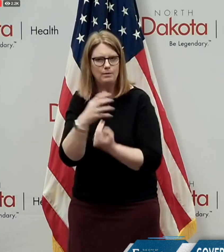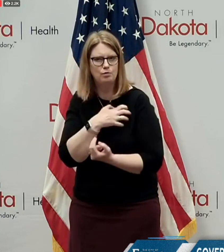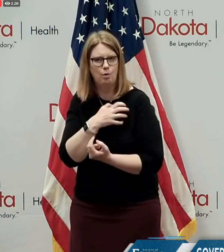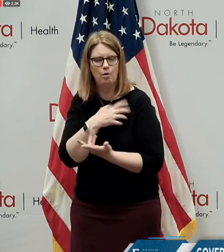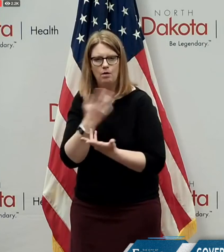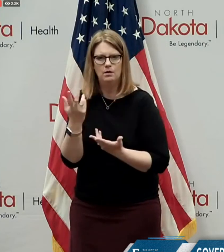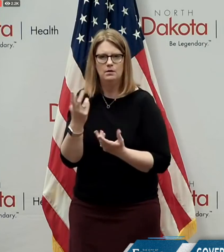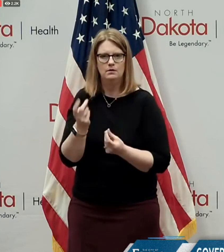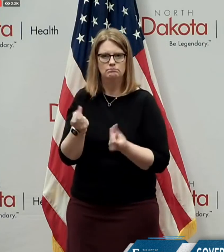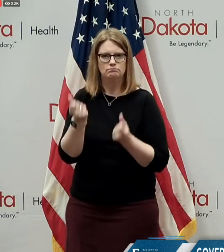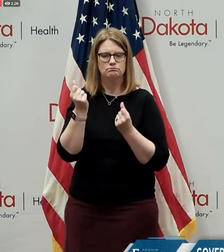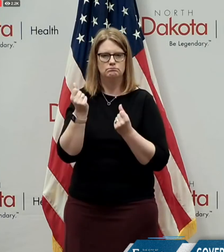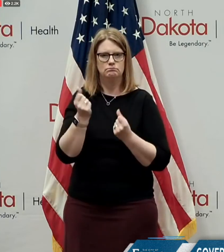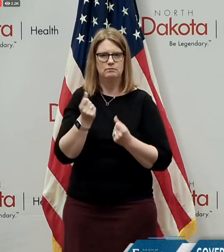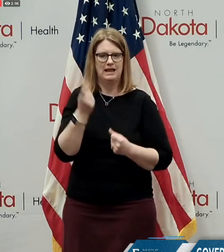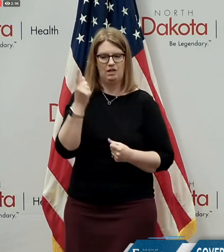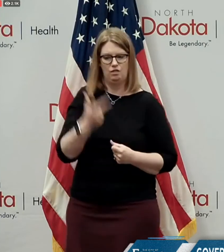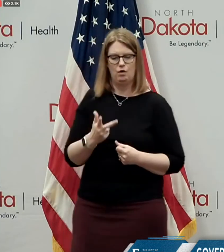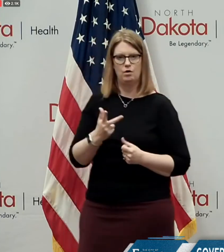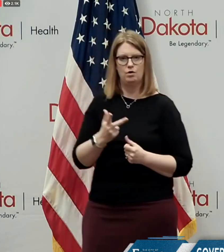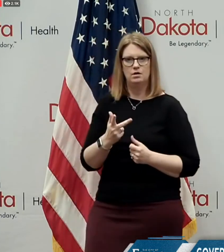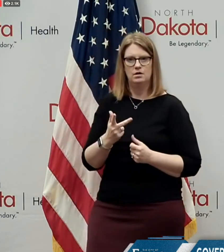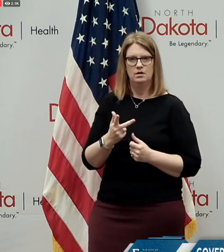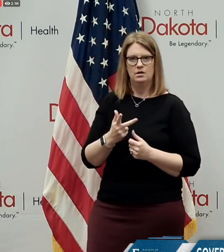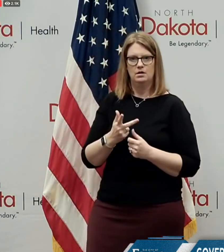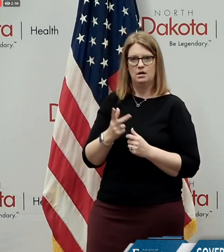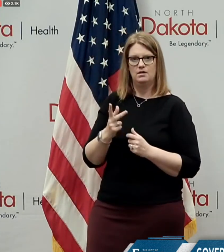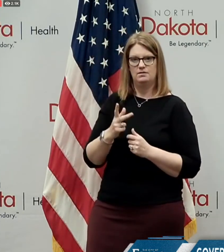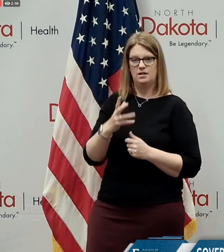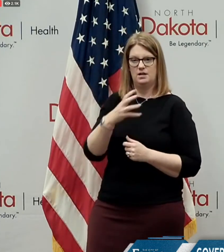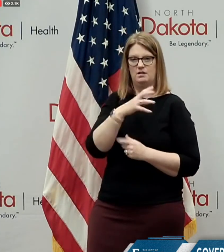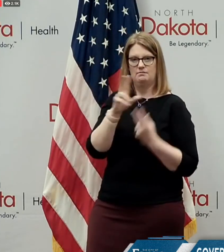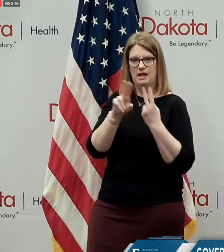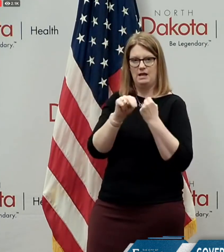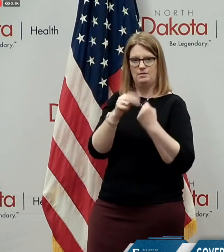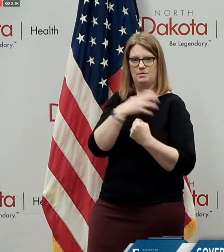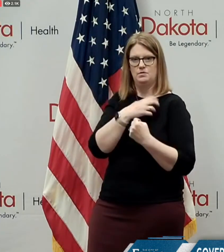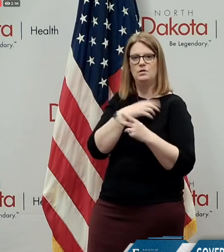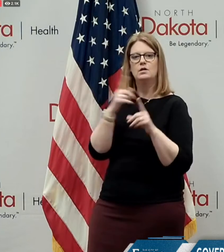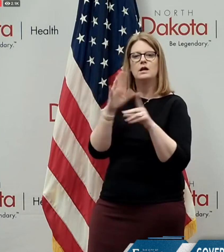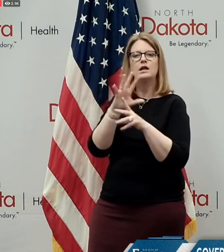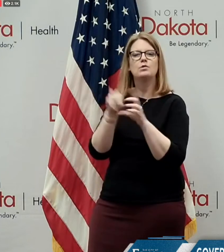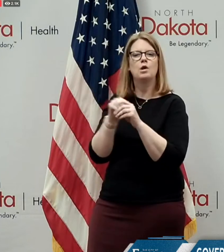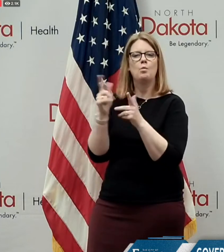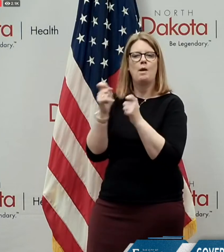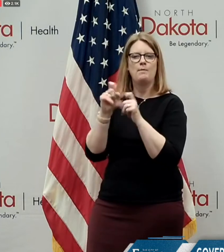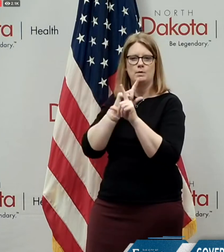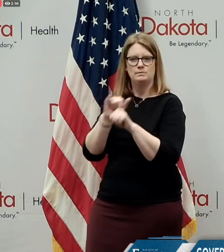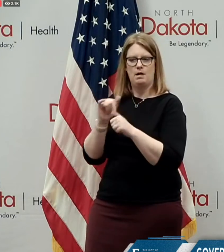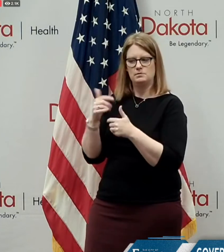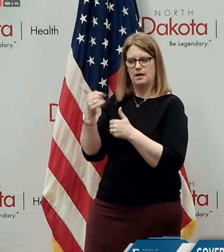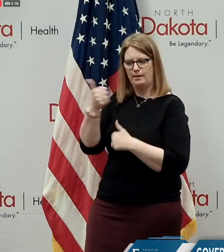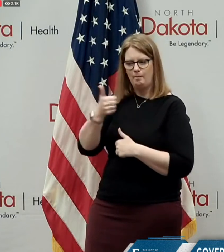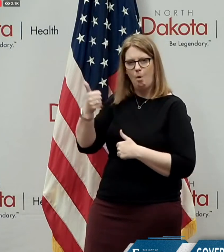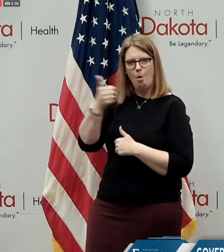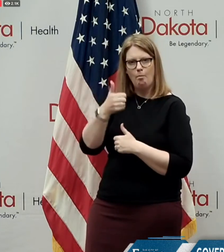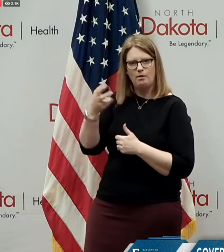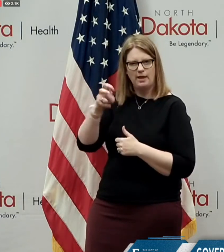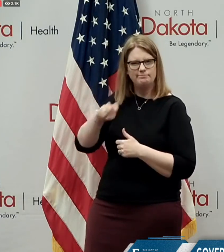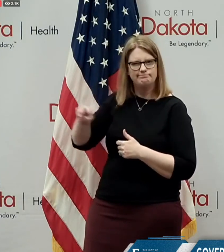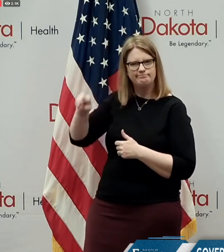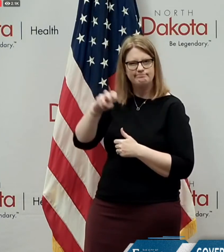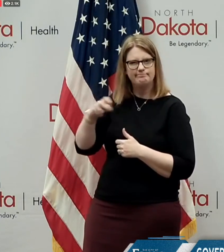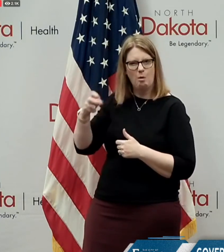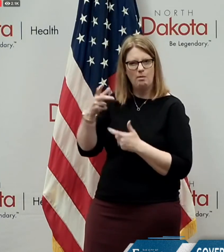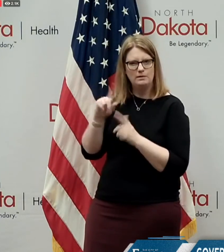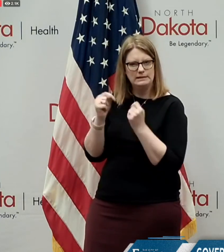hours, had 1/3 of the personnel North Dakota Highway Patrol in Fargo, including a rapid response mobile team. We had